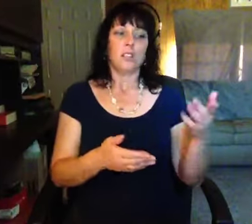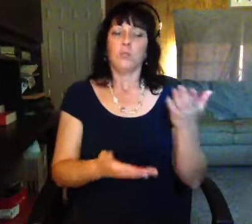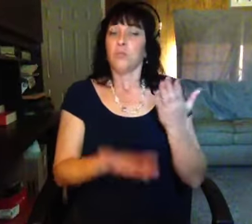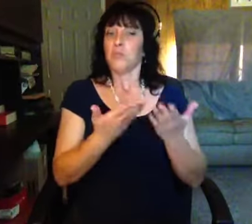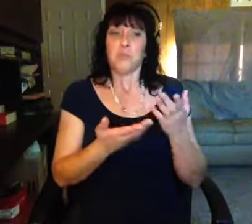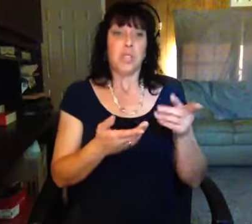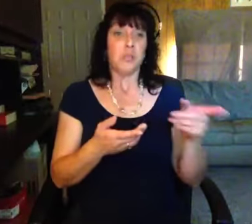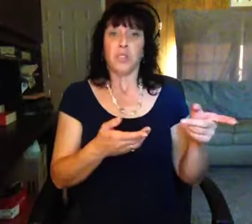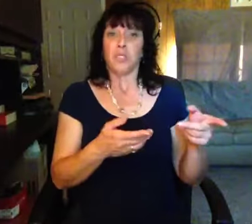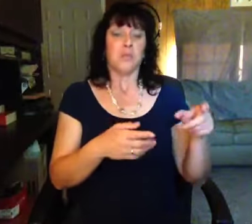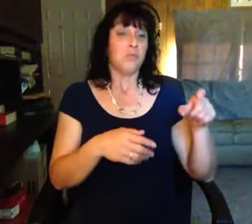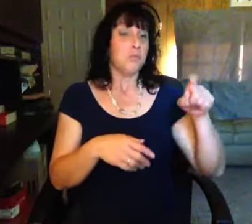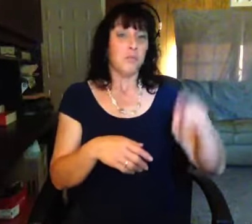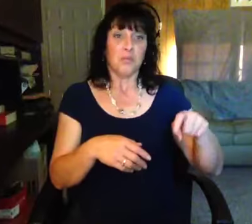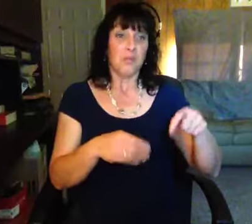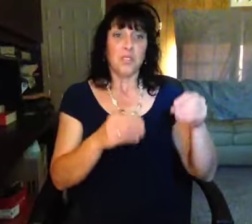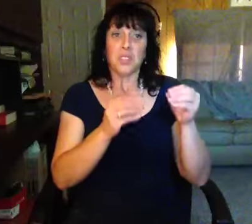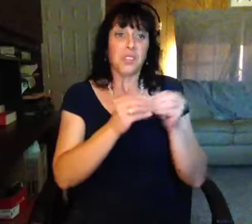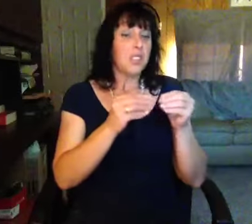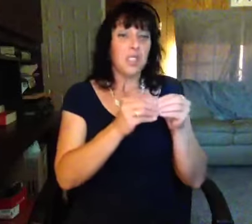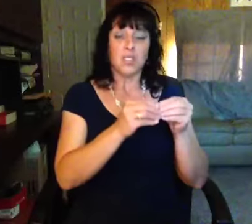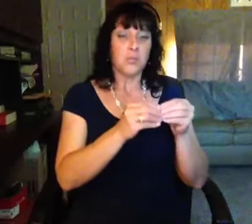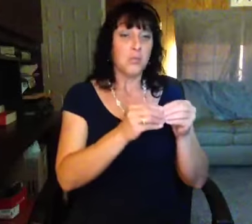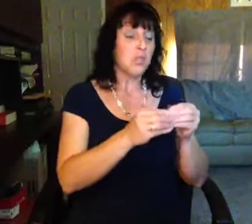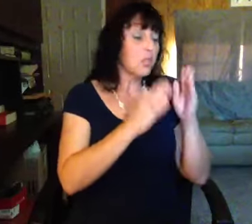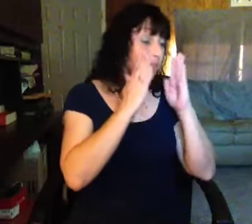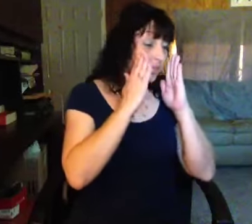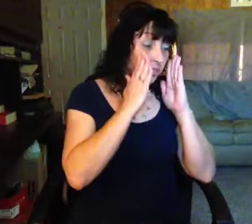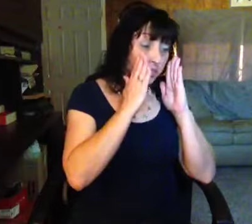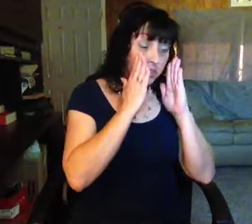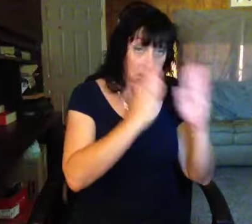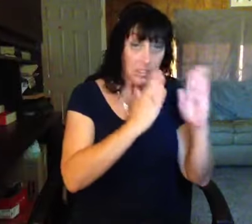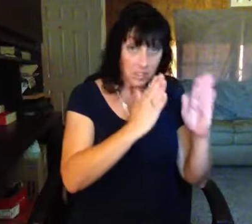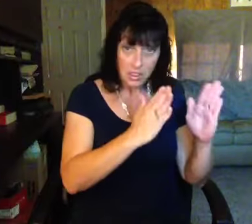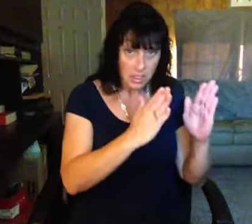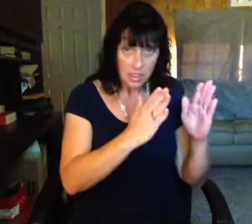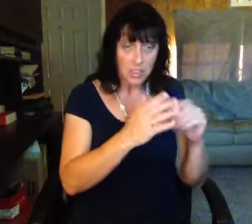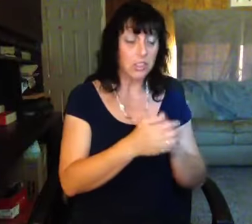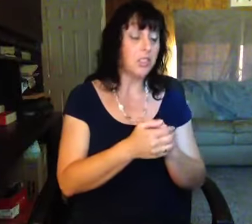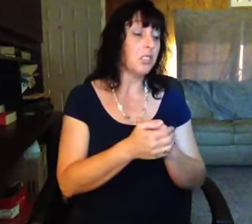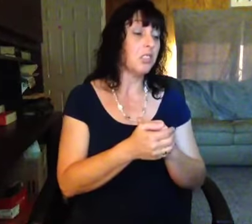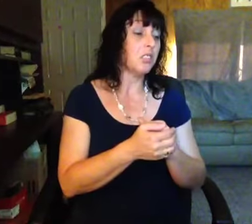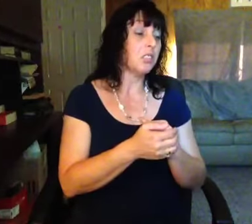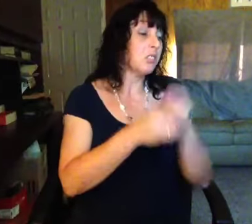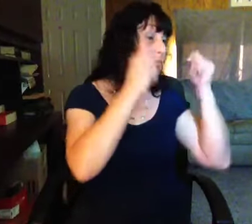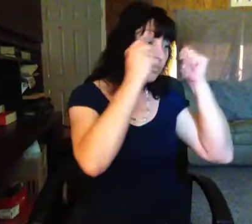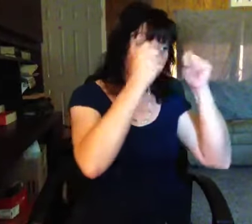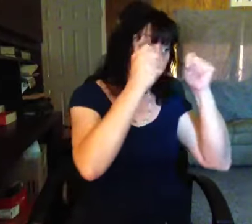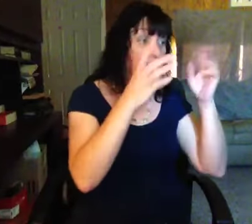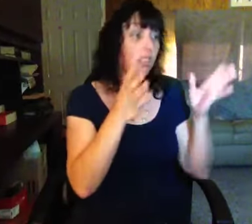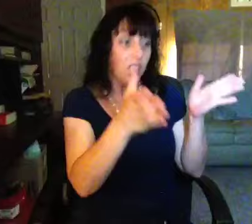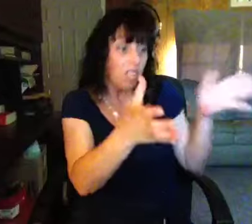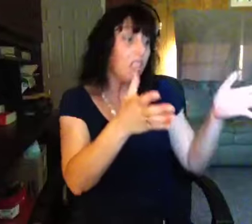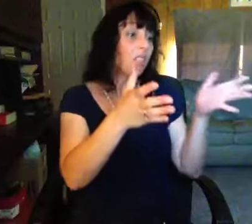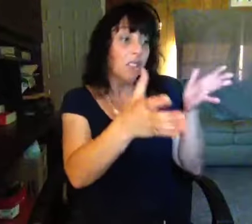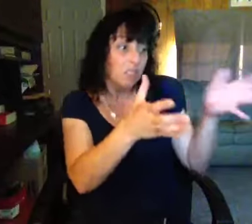those groups that are faster, or those groups that are slower and need more individual attention, and I can spend now much